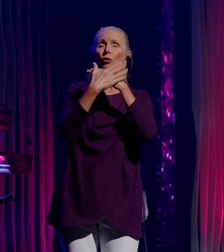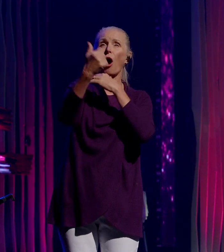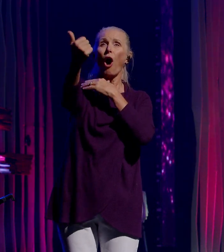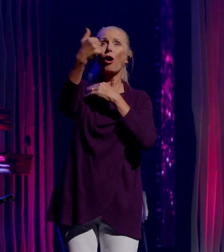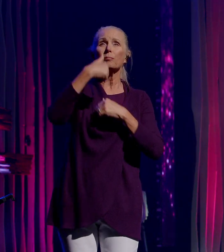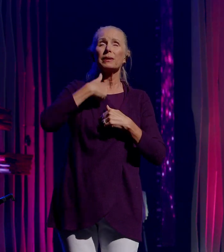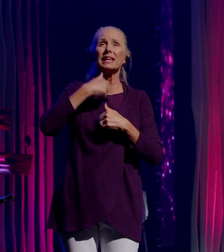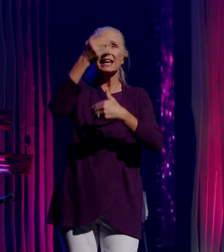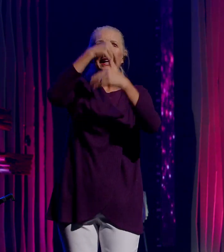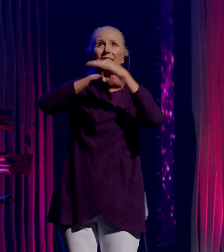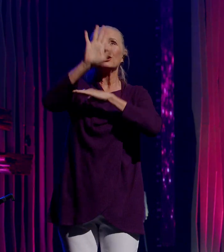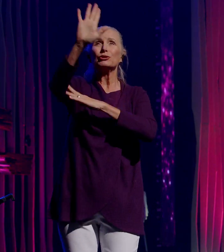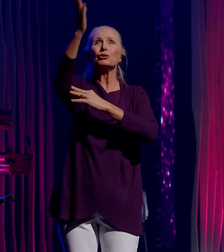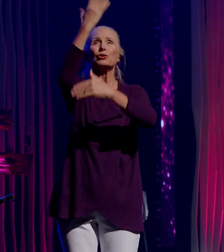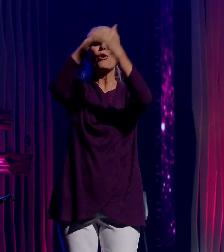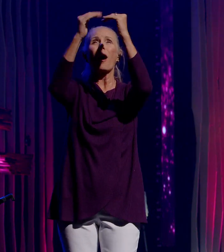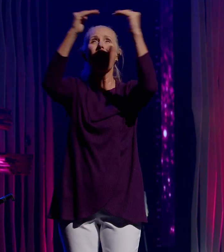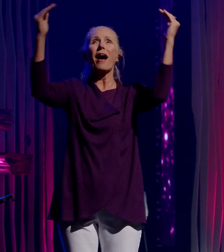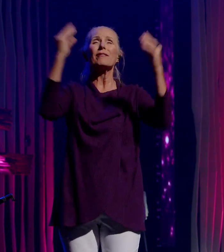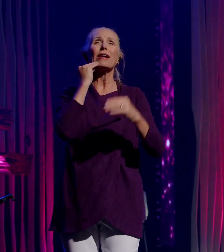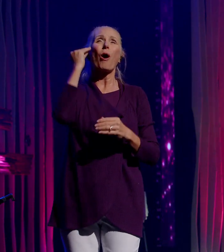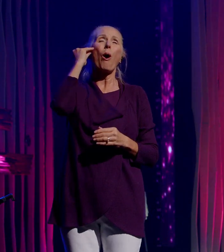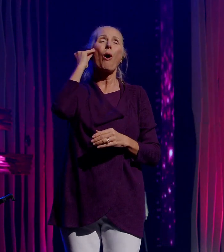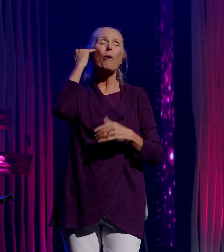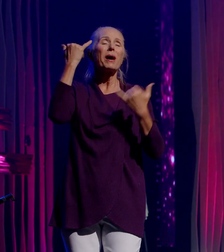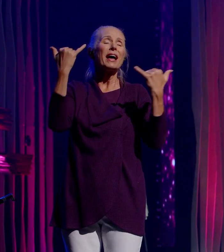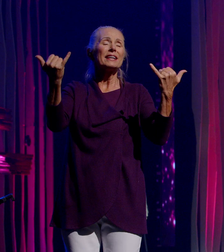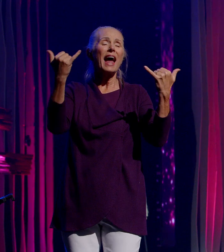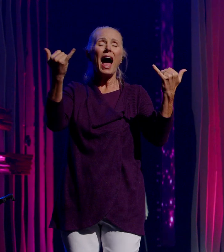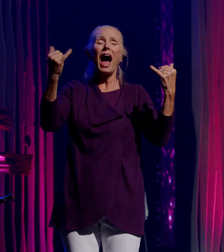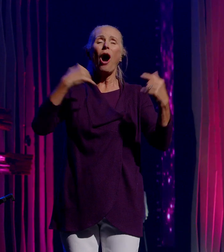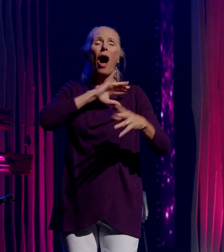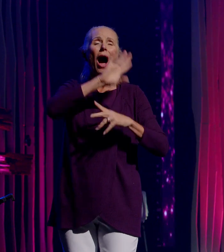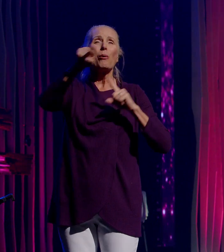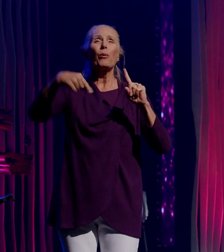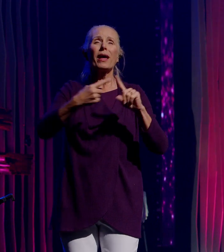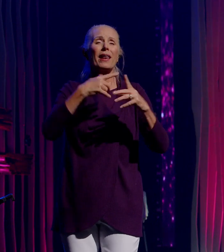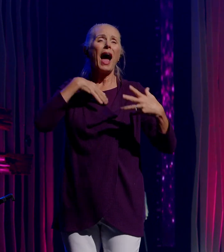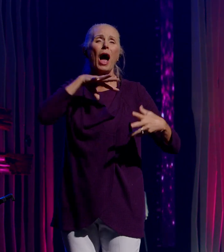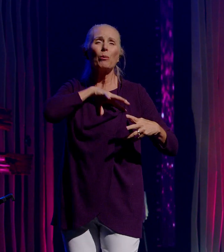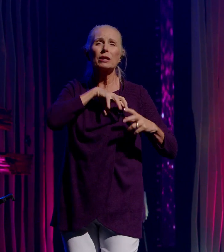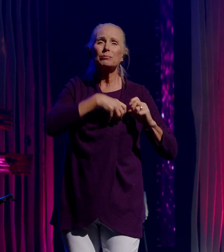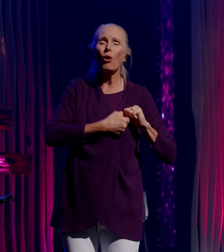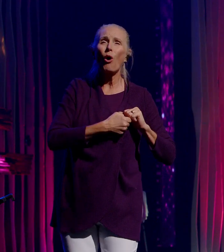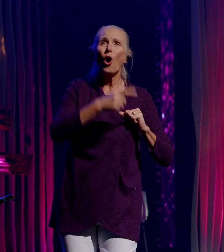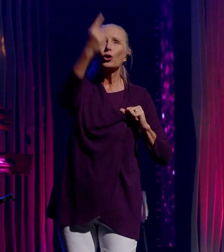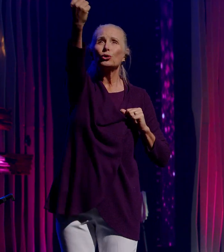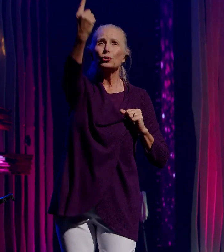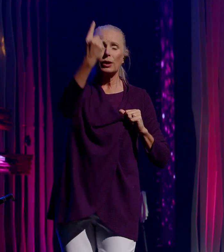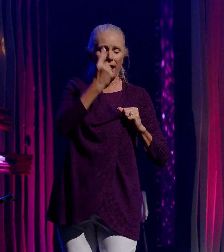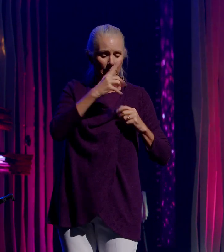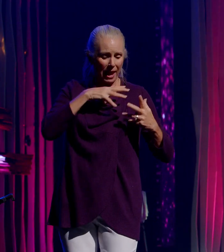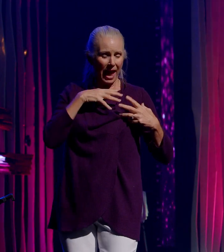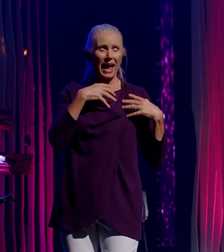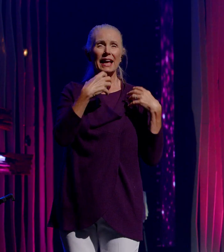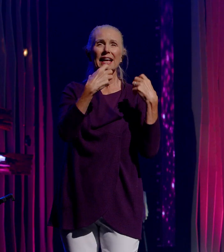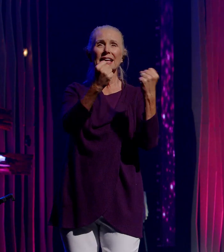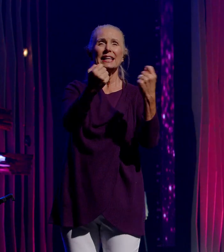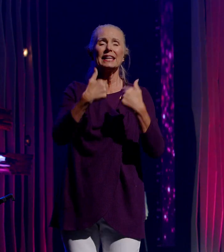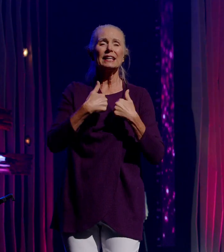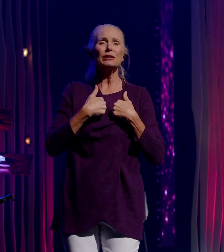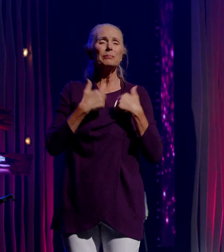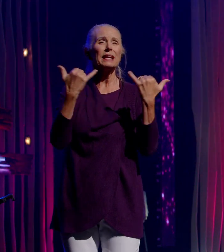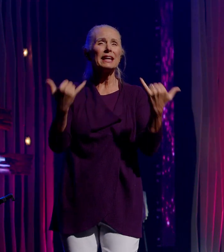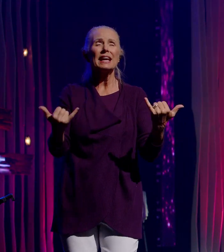a citizen of. Here it goes, hey! When I was broken, you were my healing. Now